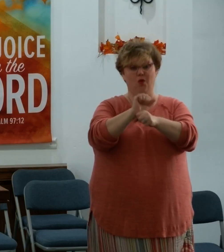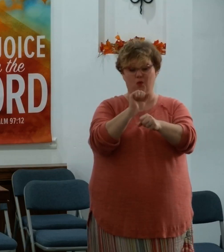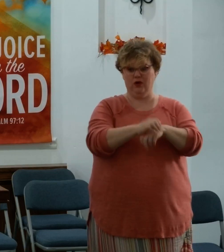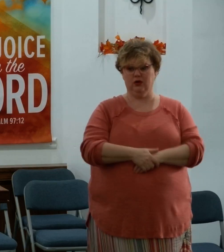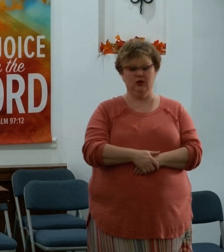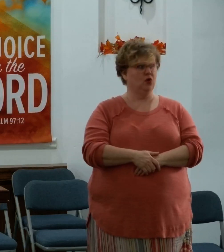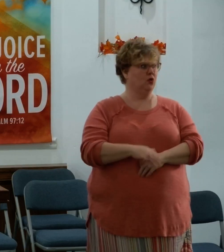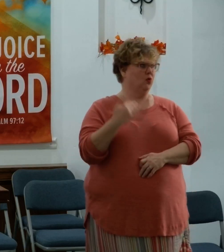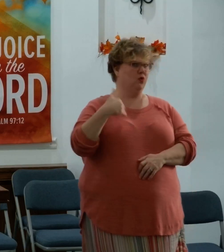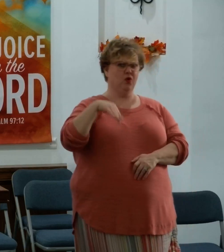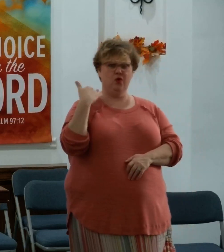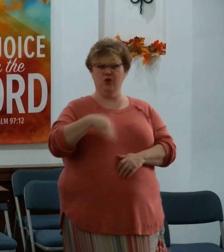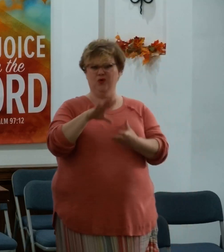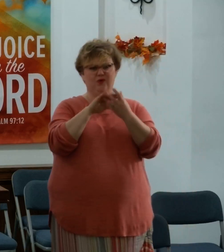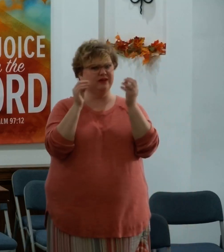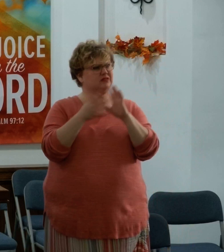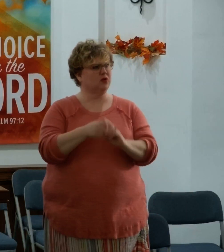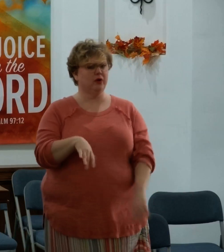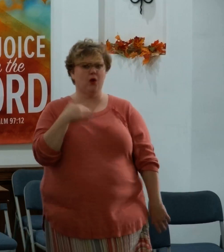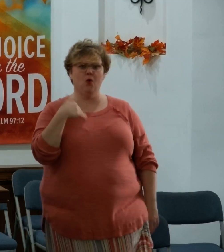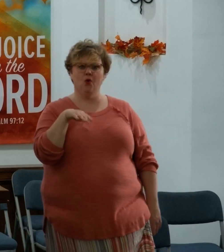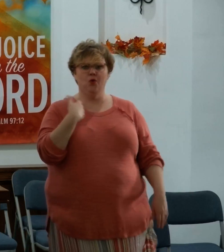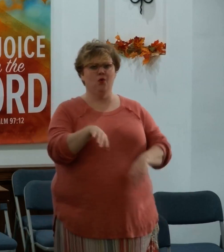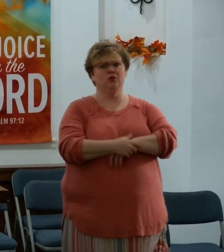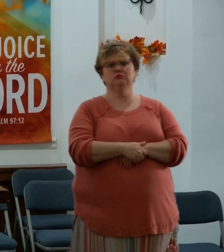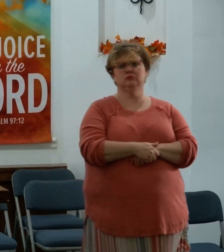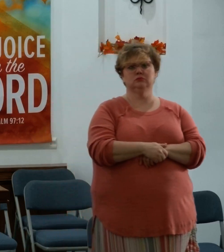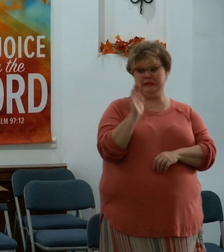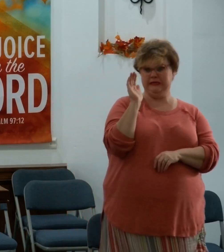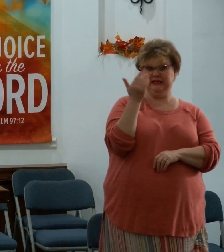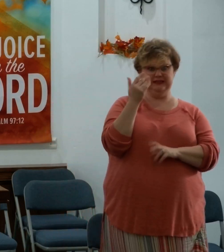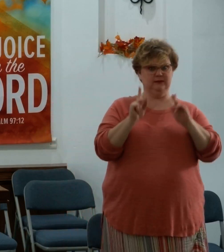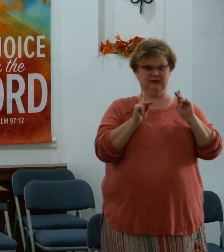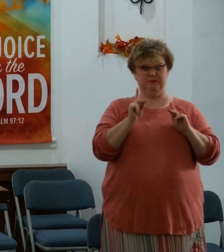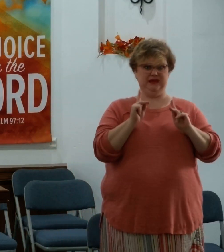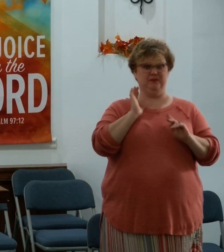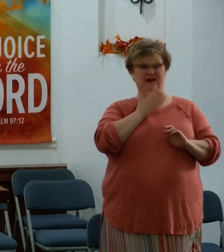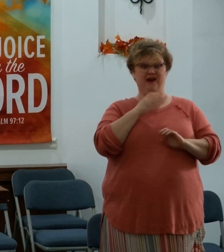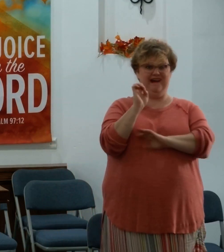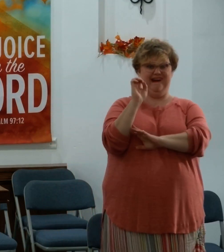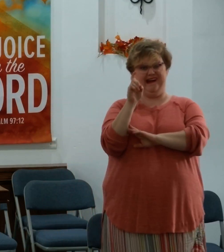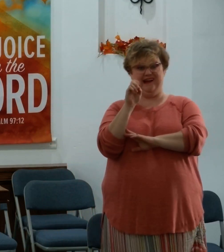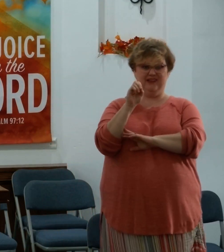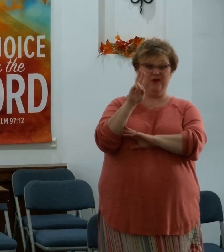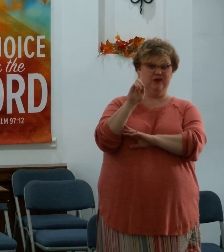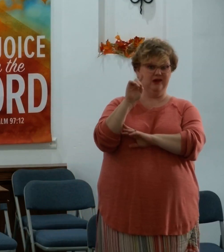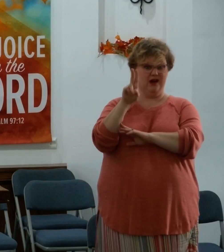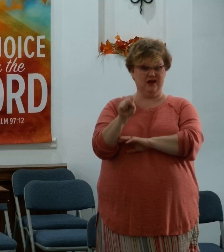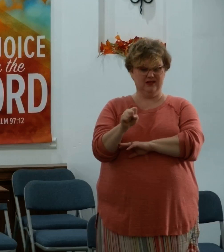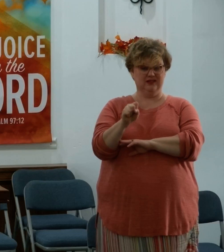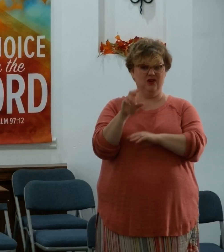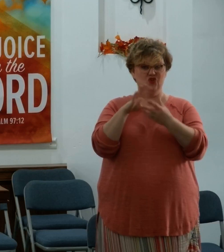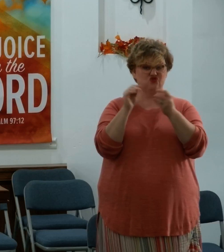What a story. What a story. Seems to me that the folks in our Exodus story saw passing the